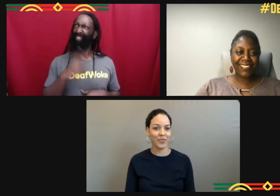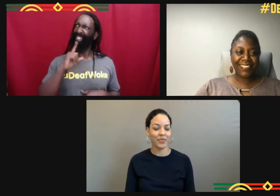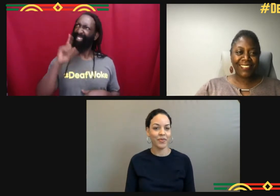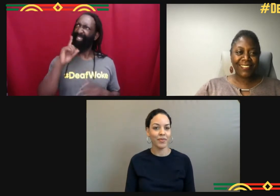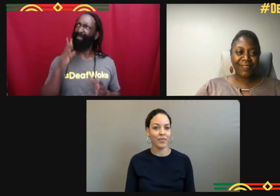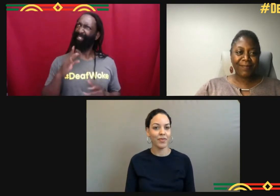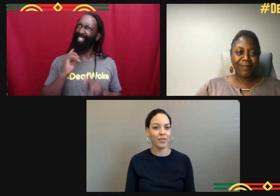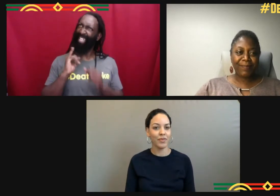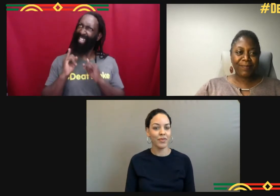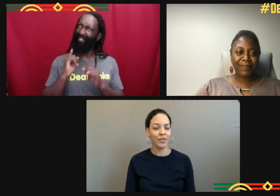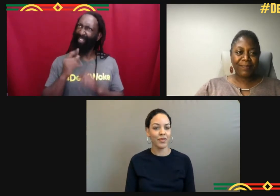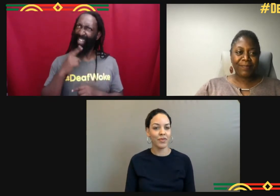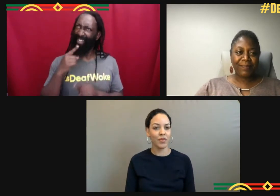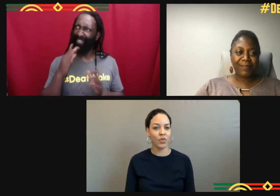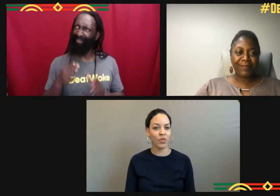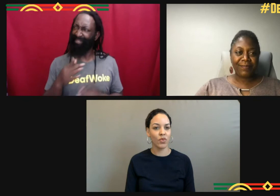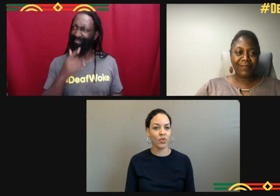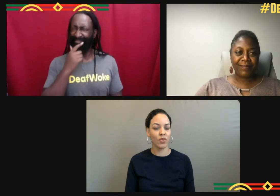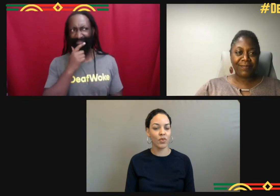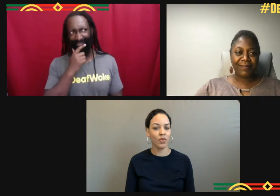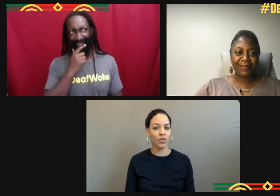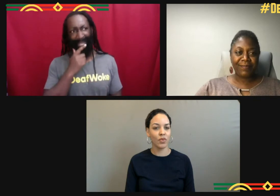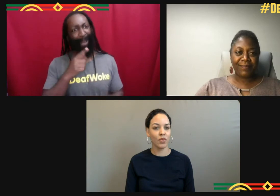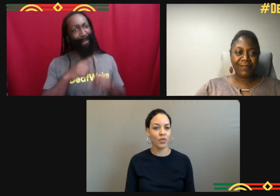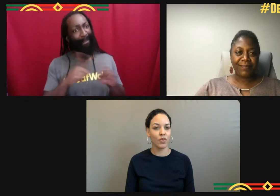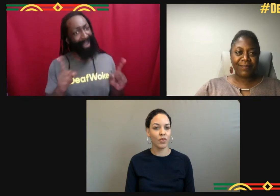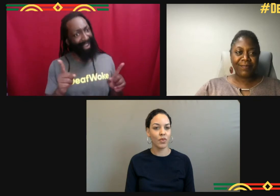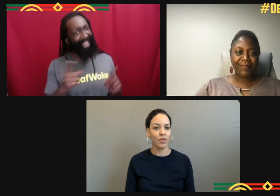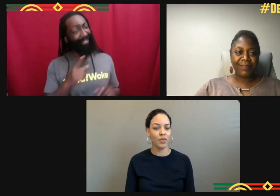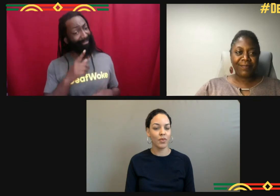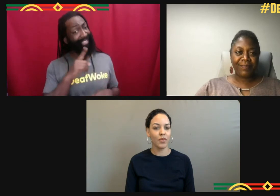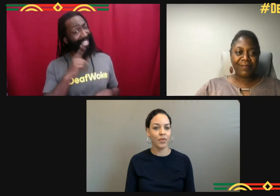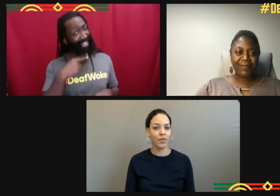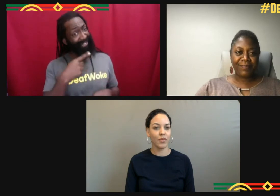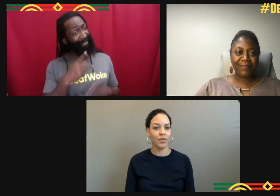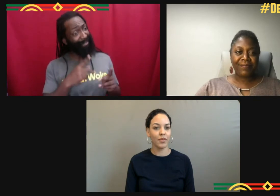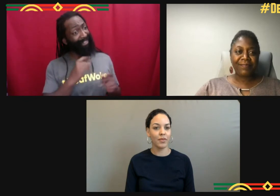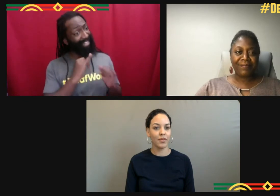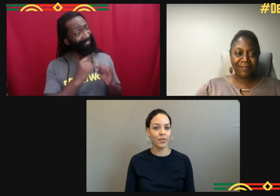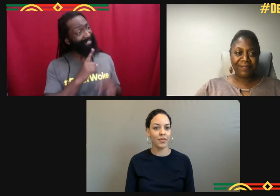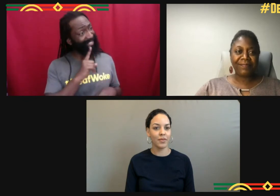And I think it's interesting. So a deaf person interviewing a hearing person?